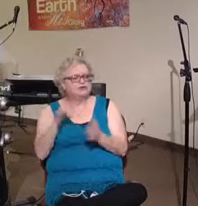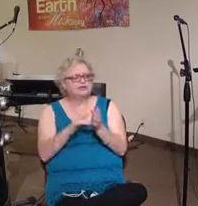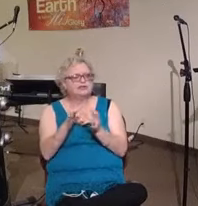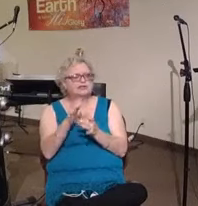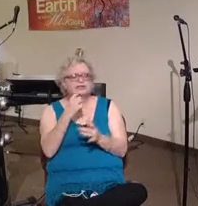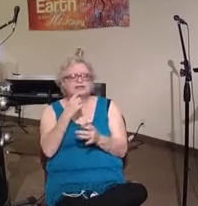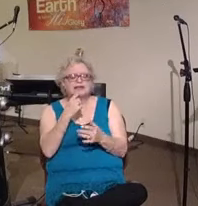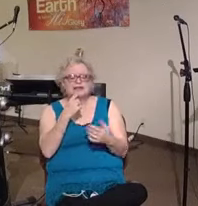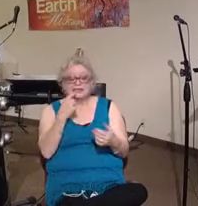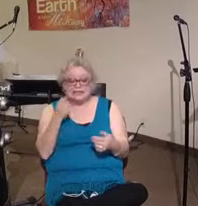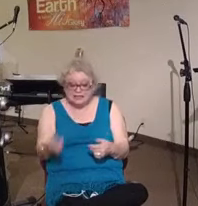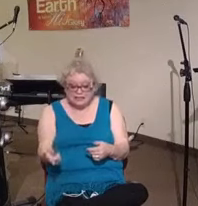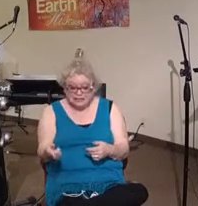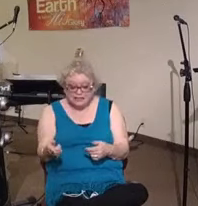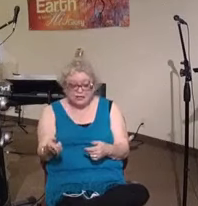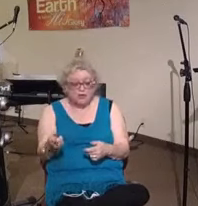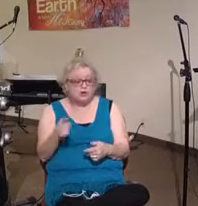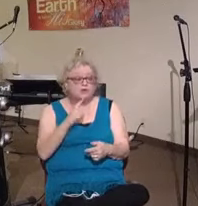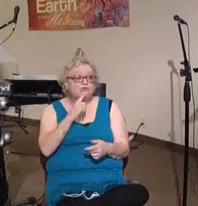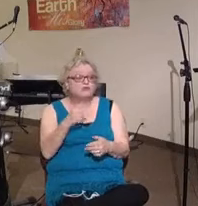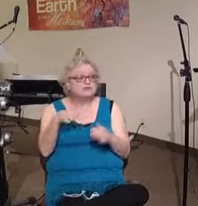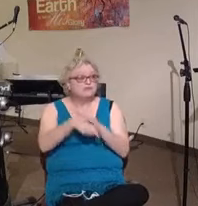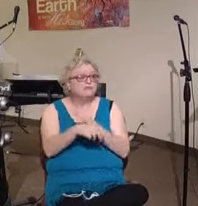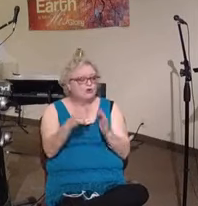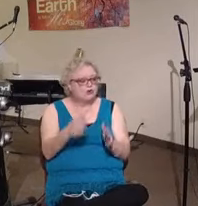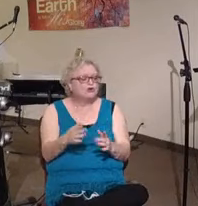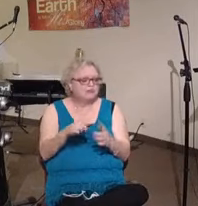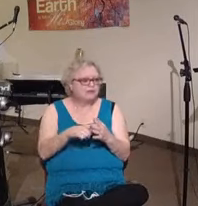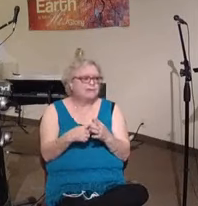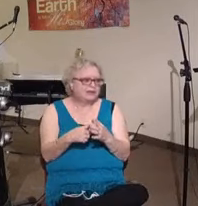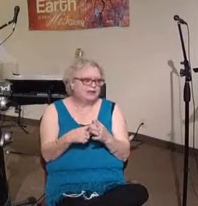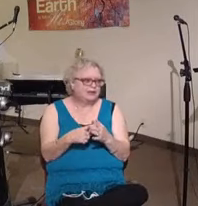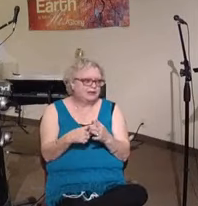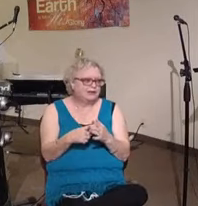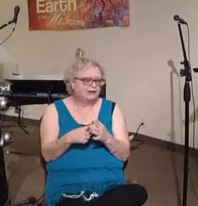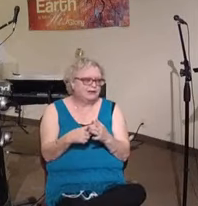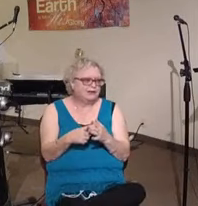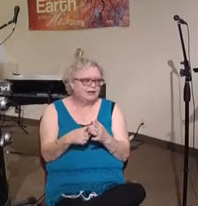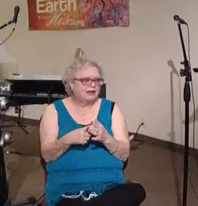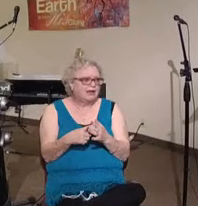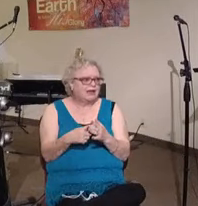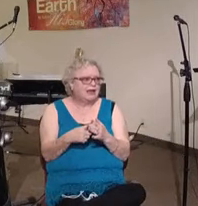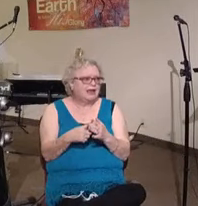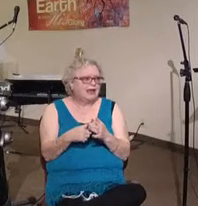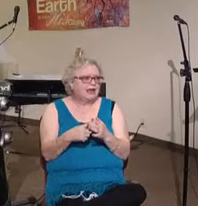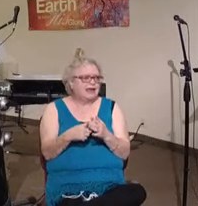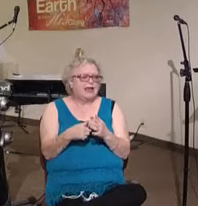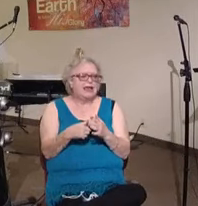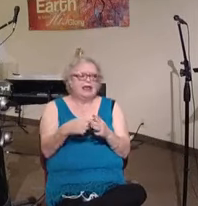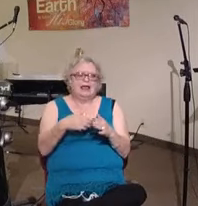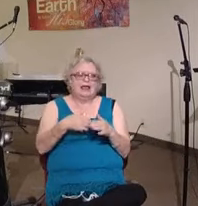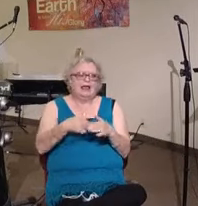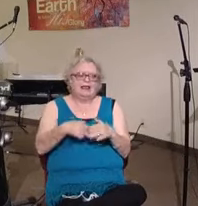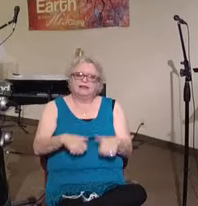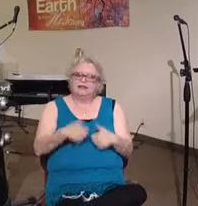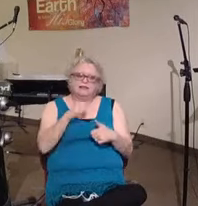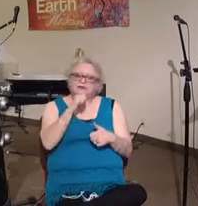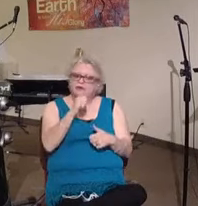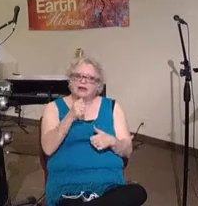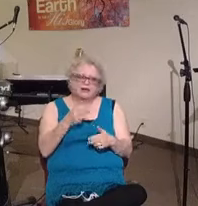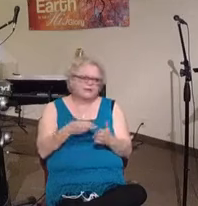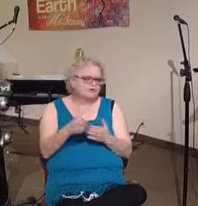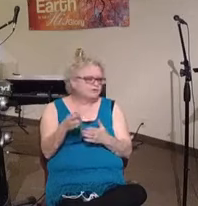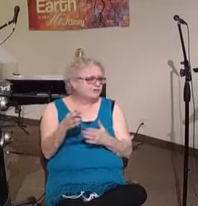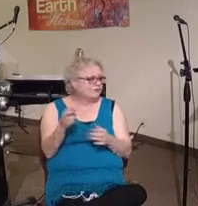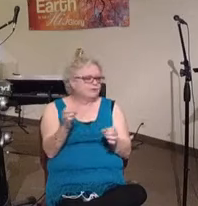He, the devil, was a murderer from the beginning, and abode not in the truth, because